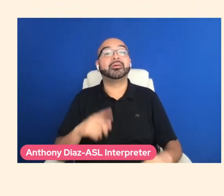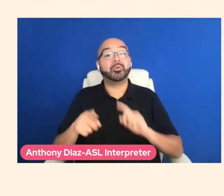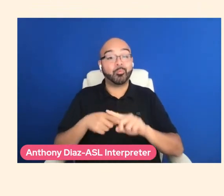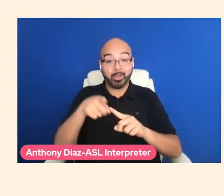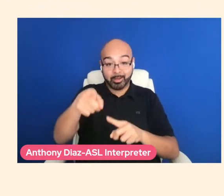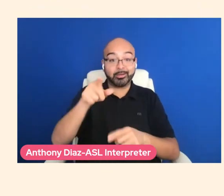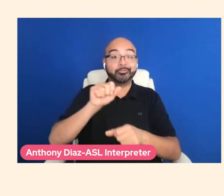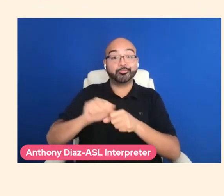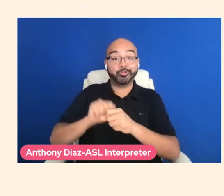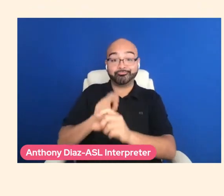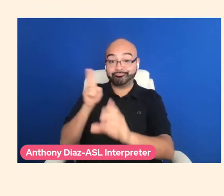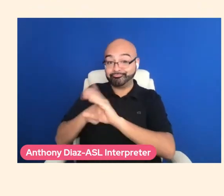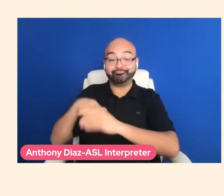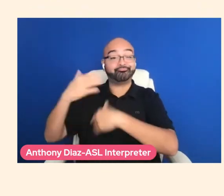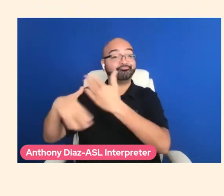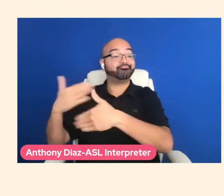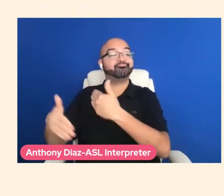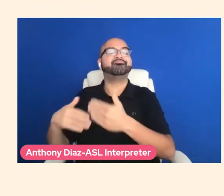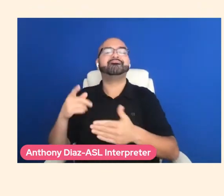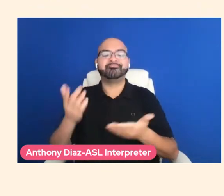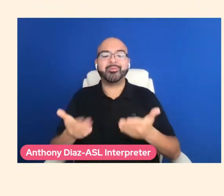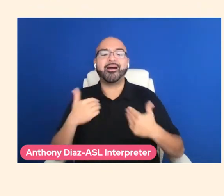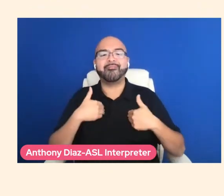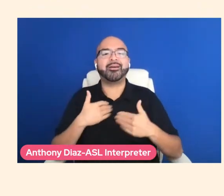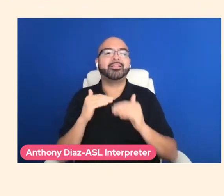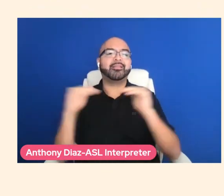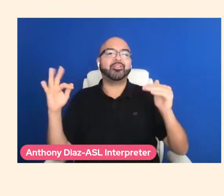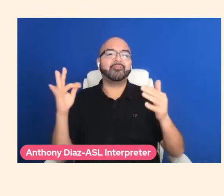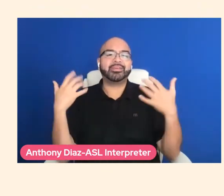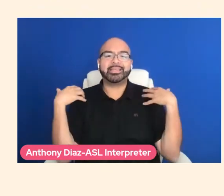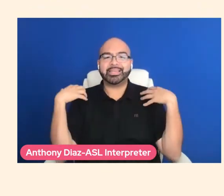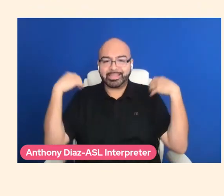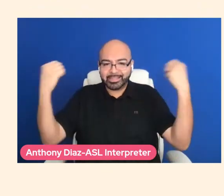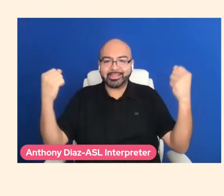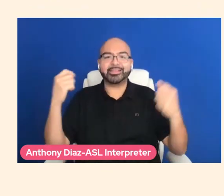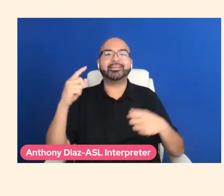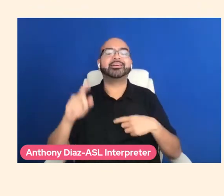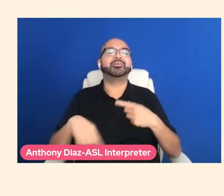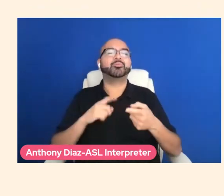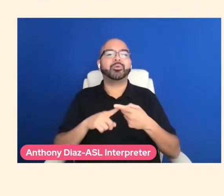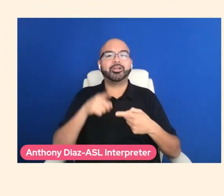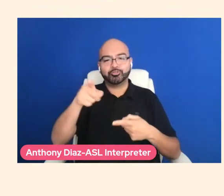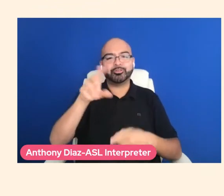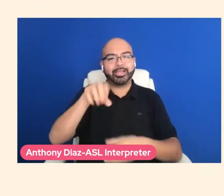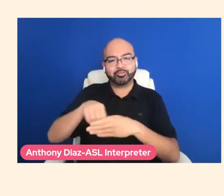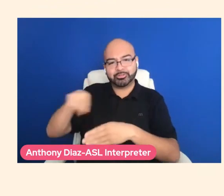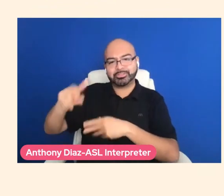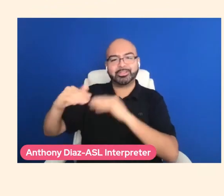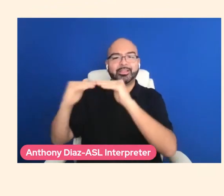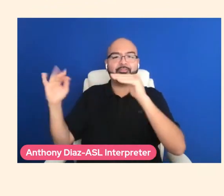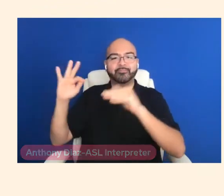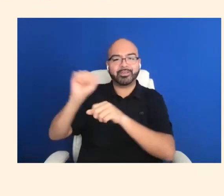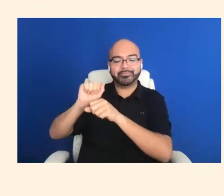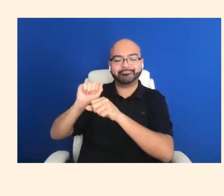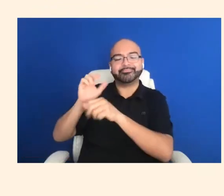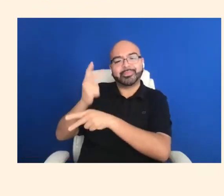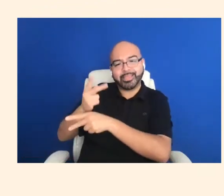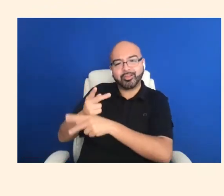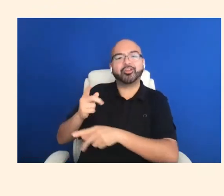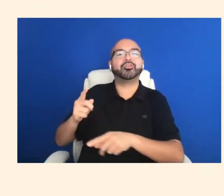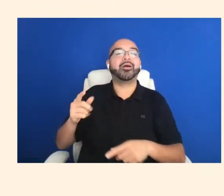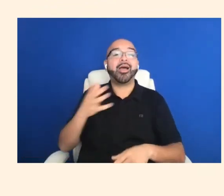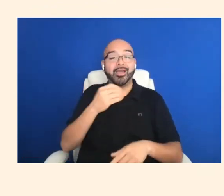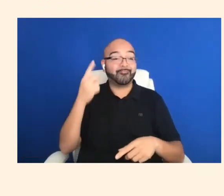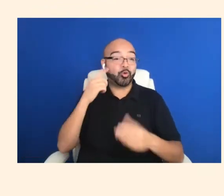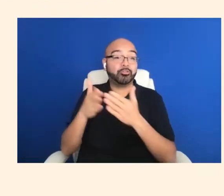happens internally as you're getting this care and housing out to the wider oof. community. But yeah, if you can tell a little bit more about